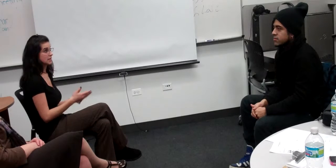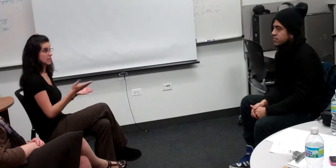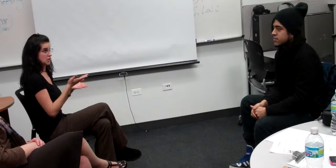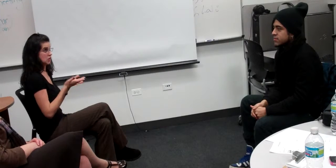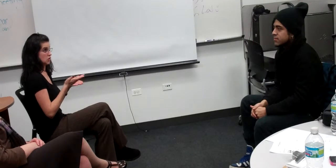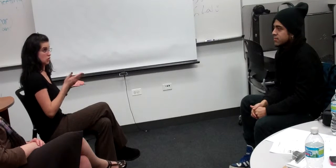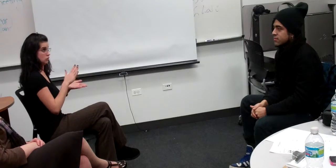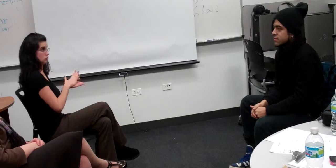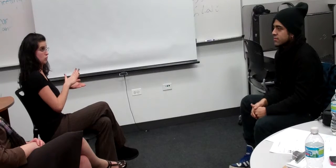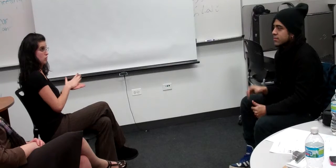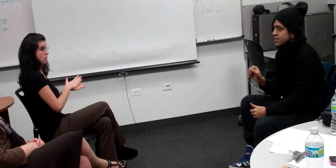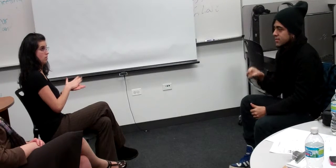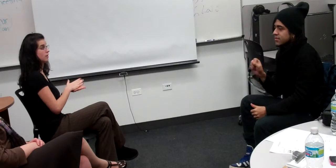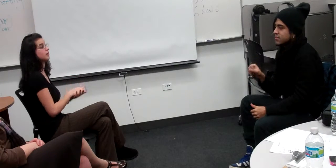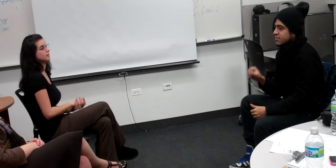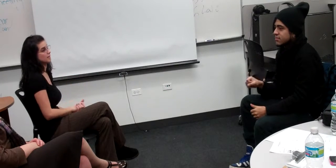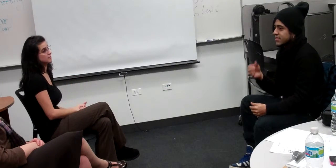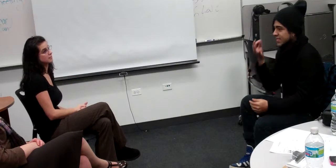school? Yes.